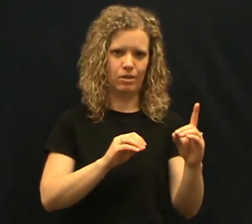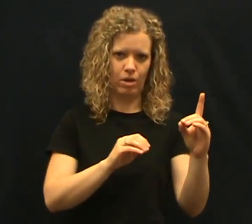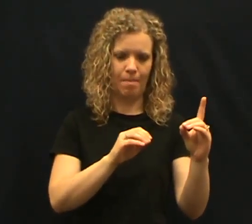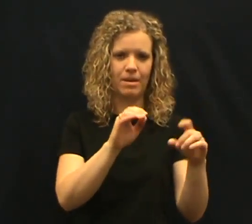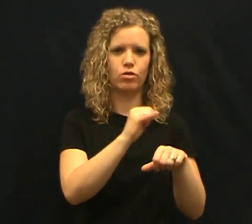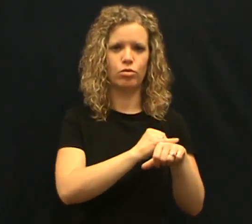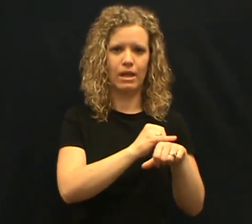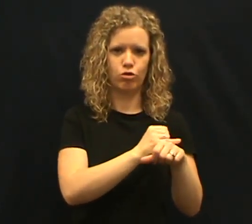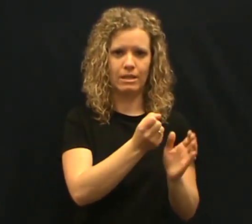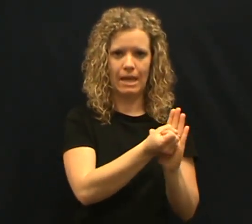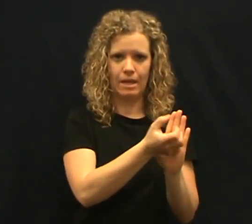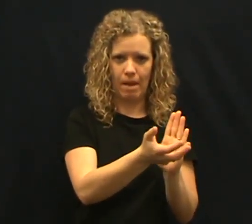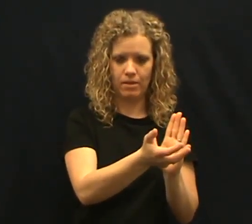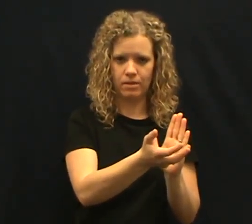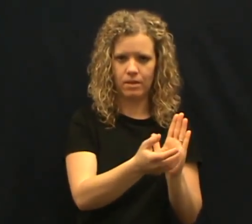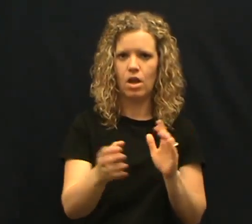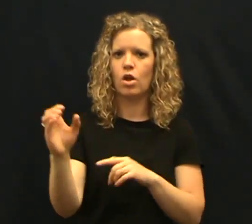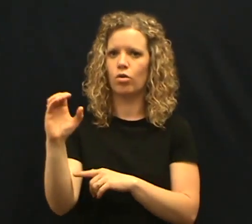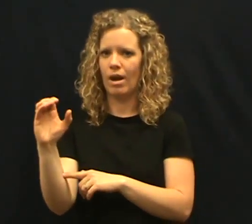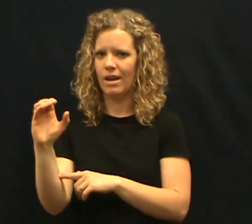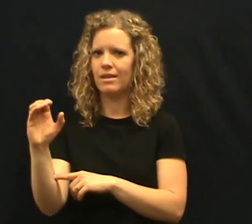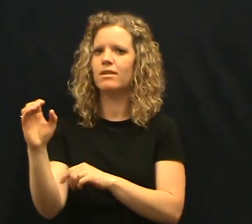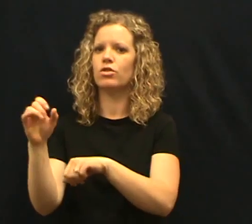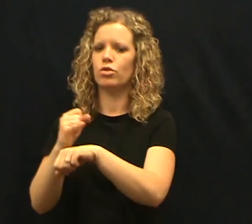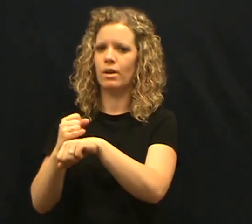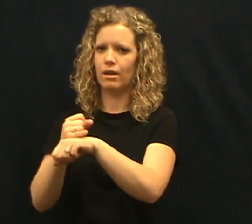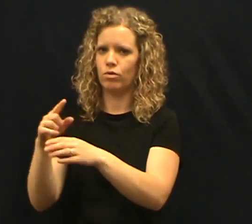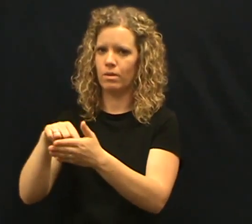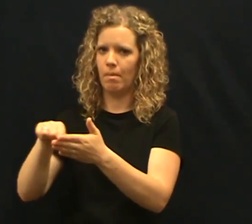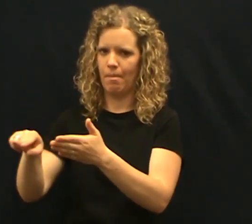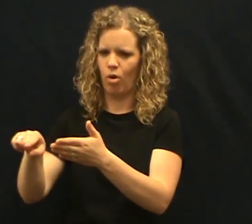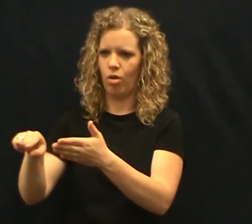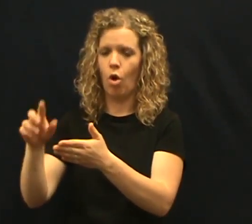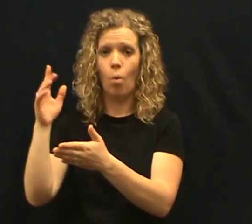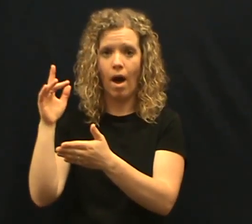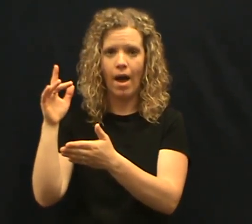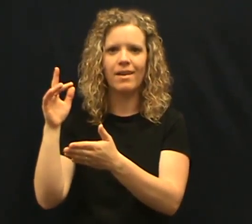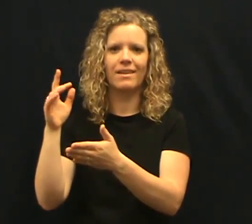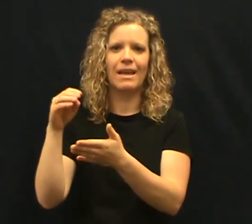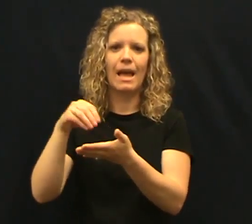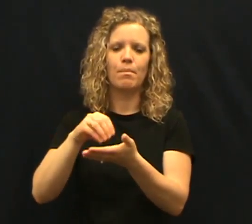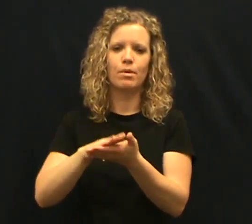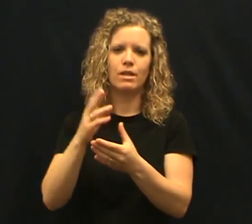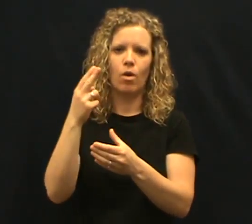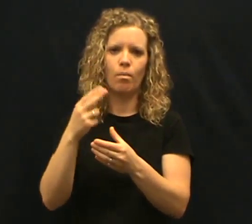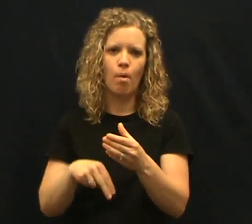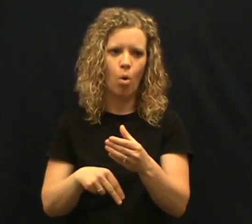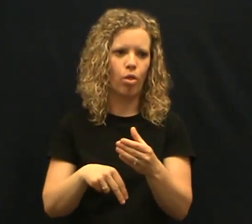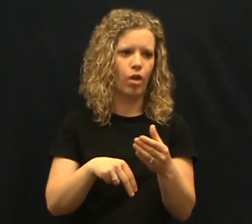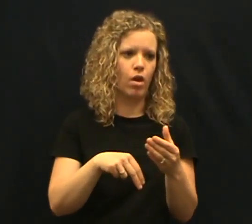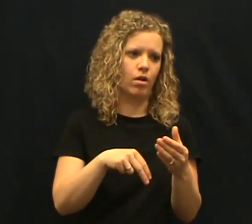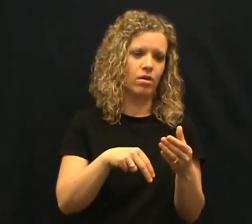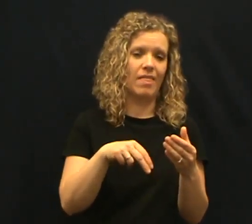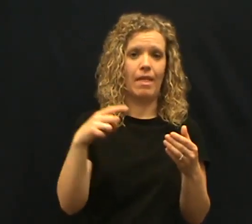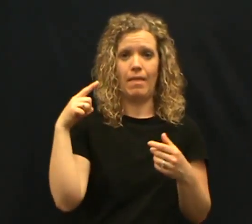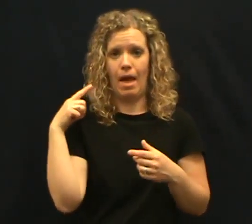credit to interest payable. That records both the expense and the liability for that interest. Now we slide